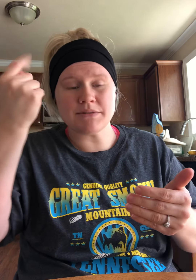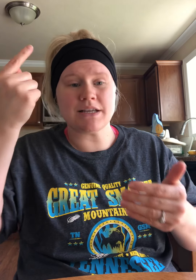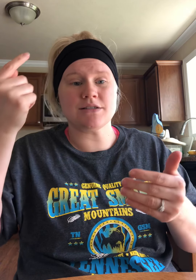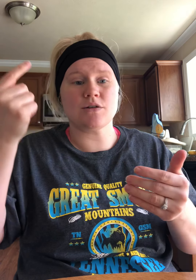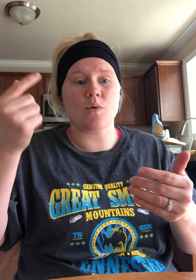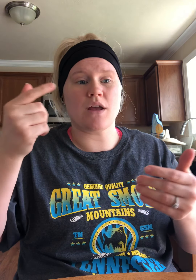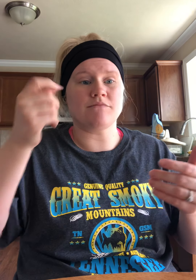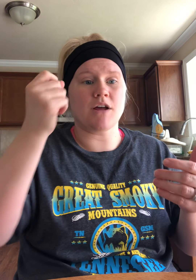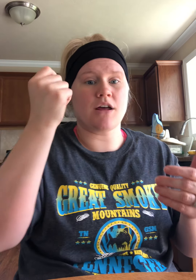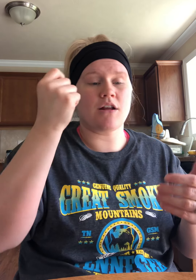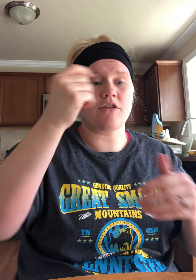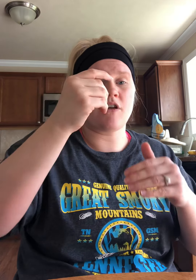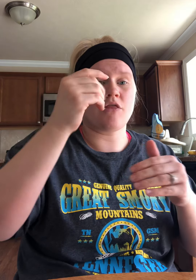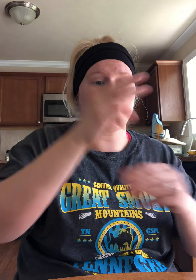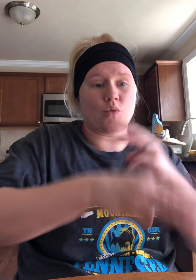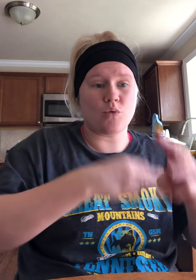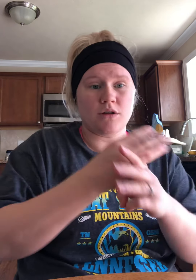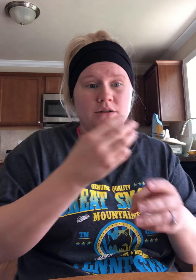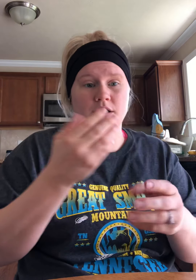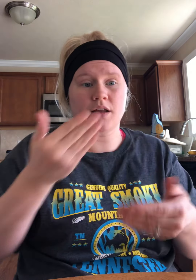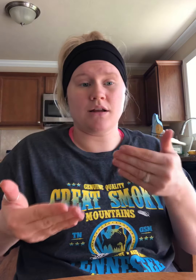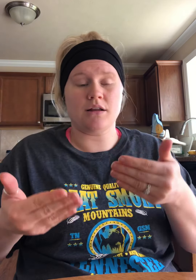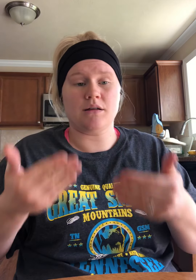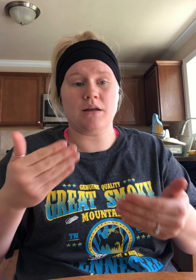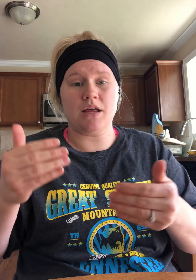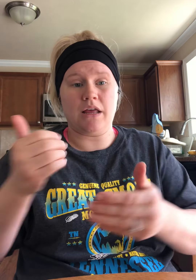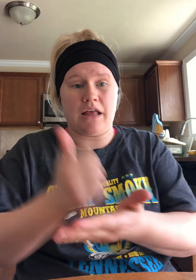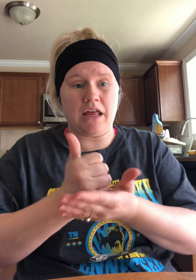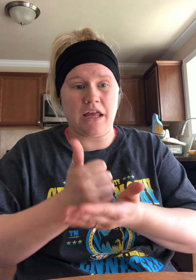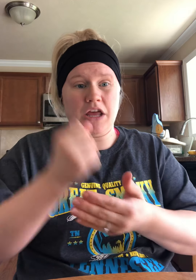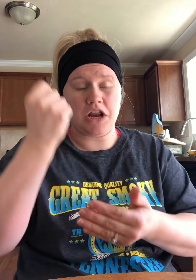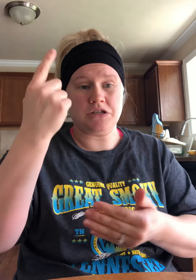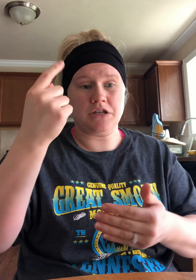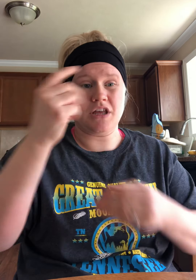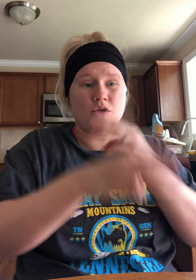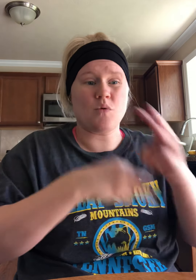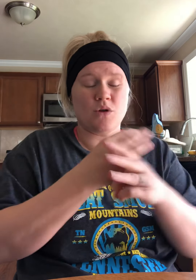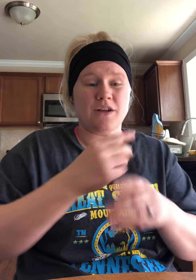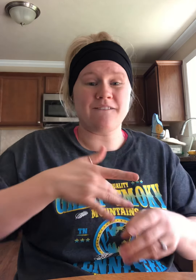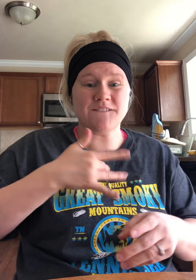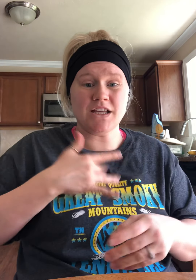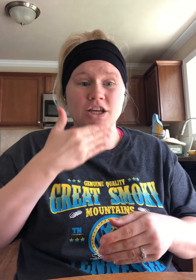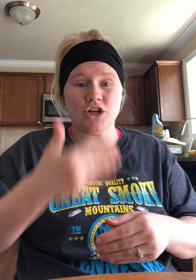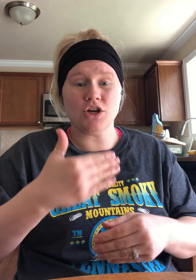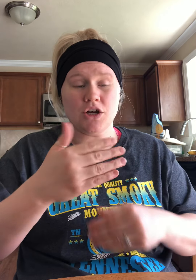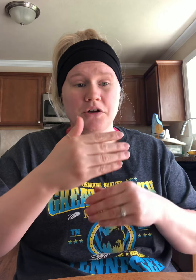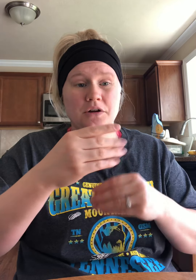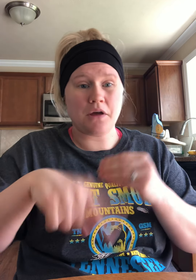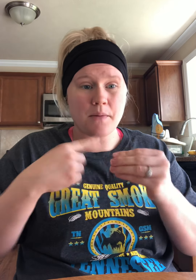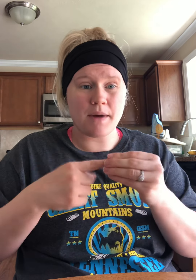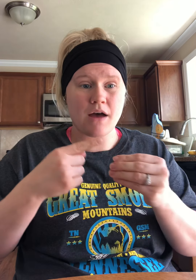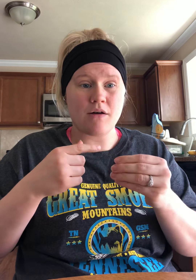our understanding of the world and feeling good about that progress of our understanding of the